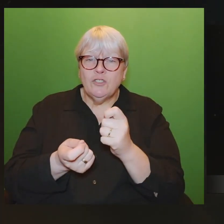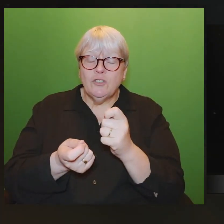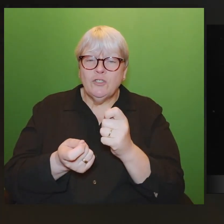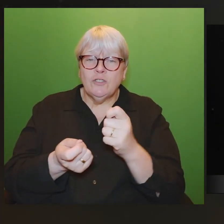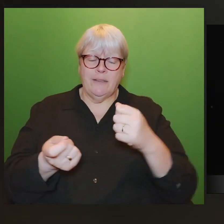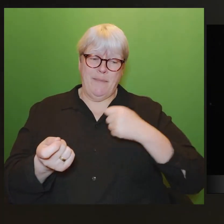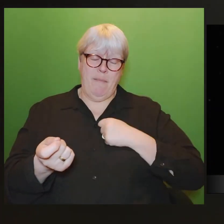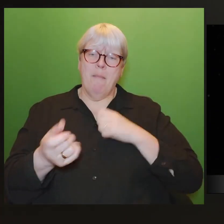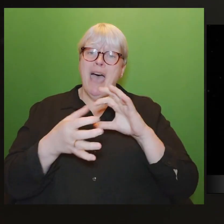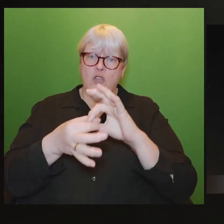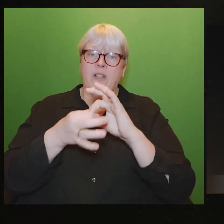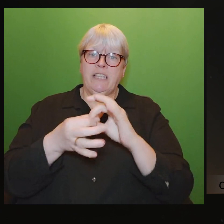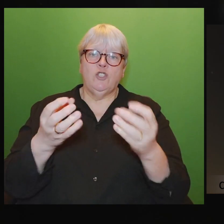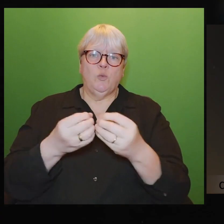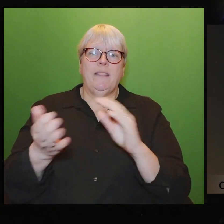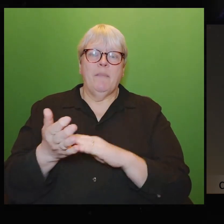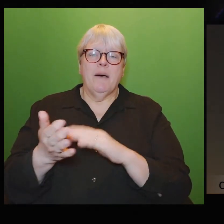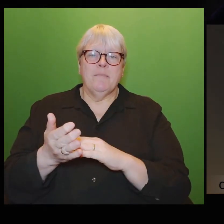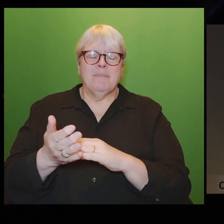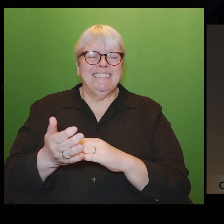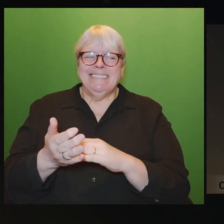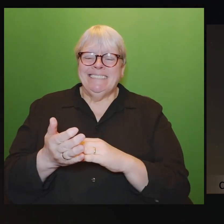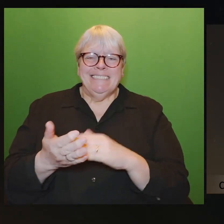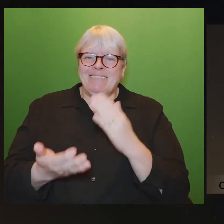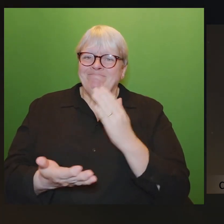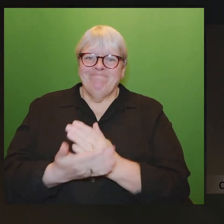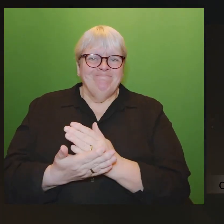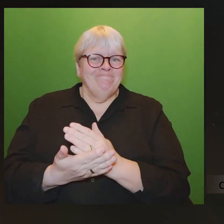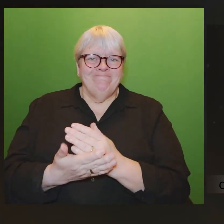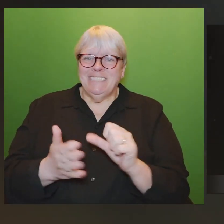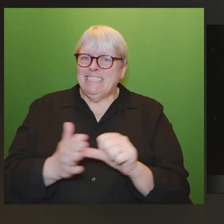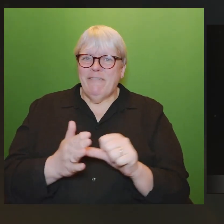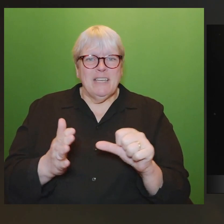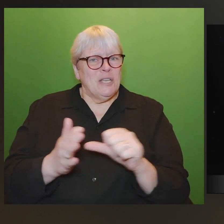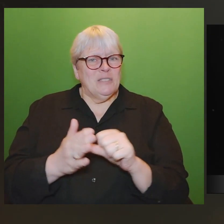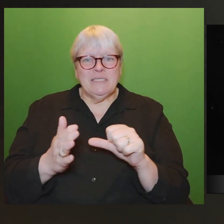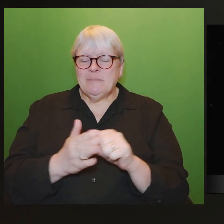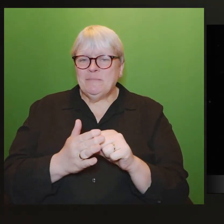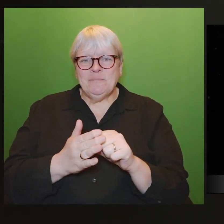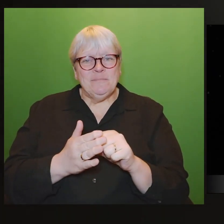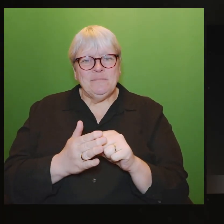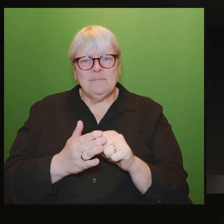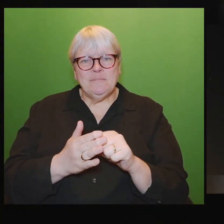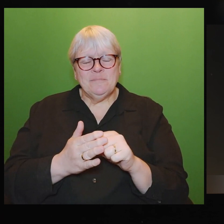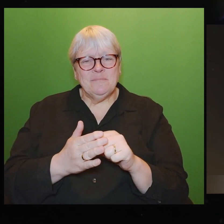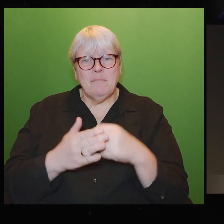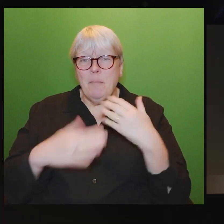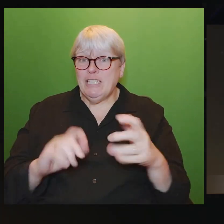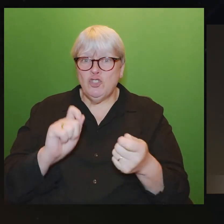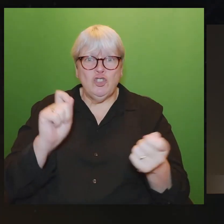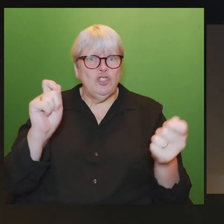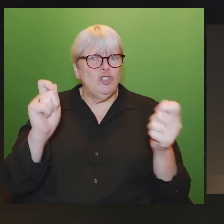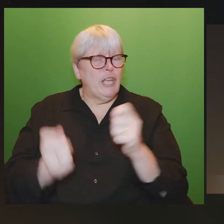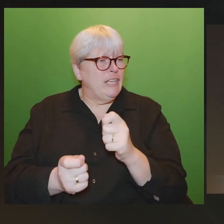of healing in so many ways, despite the tragedy which unfolded in my past. It would not be an exaggeration to say